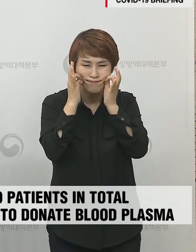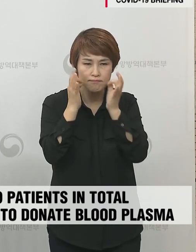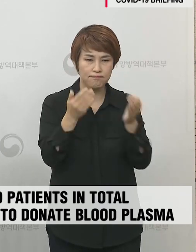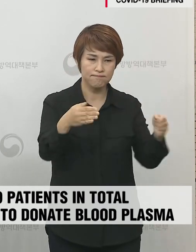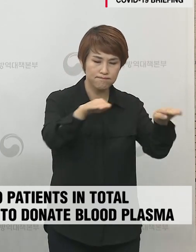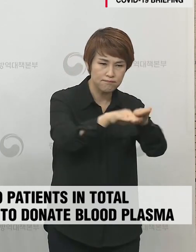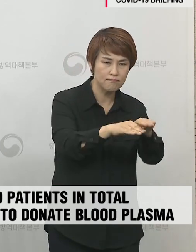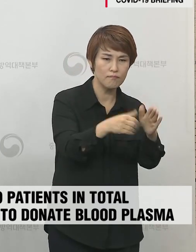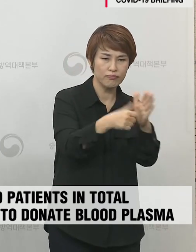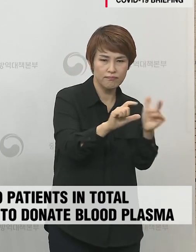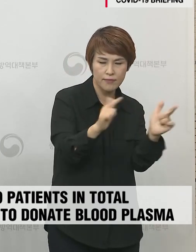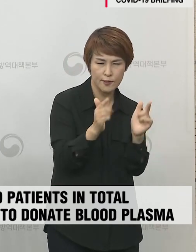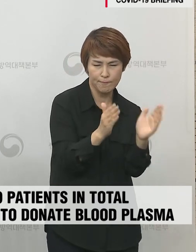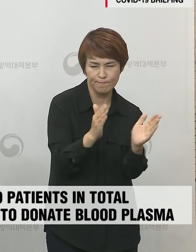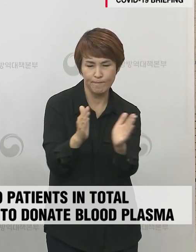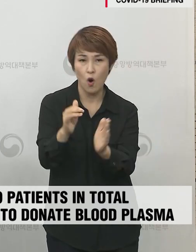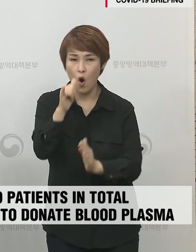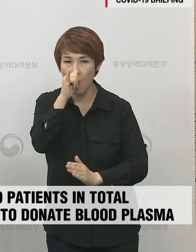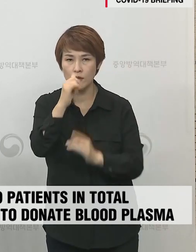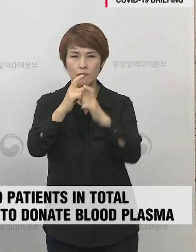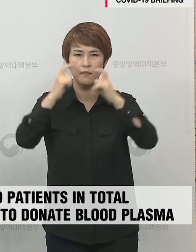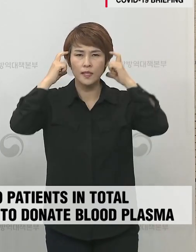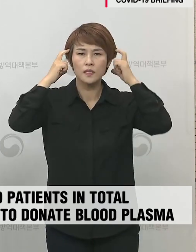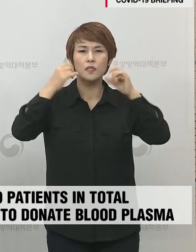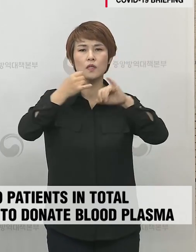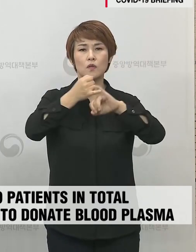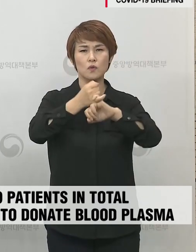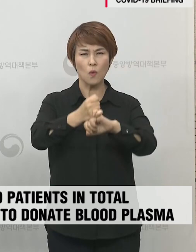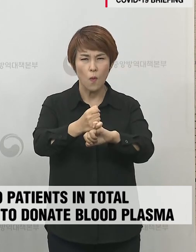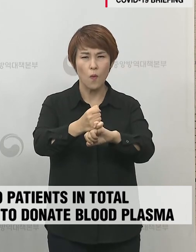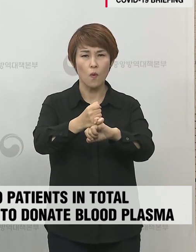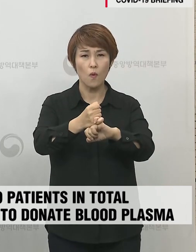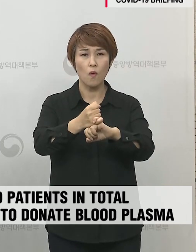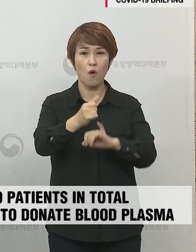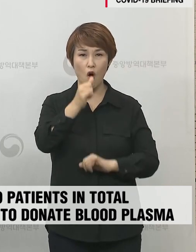are changing our lifestyle on a principal level,